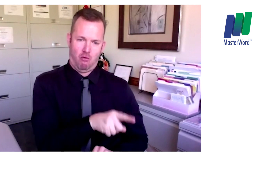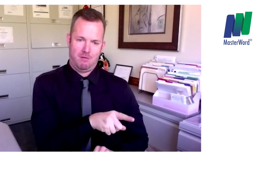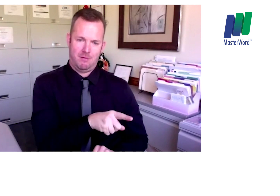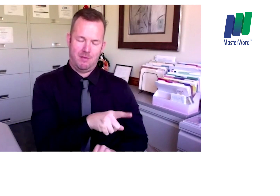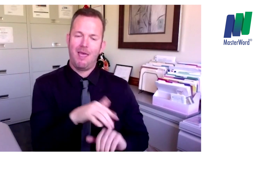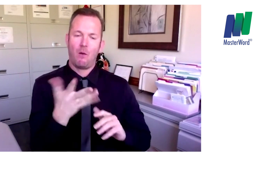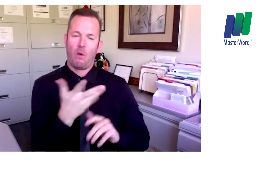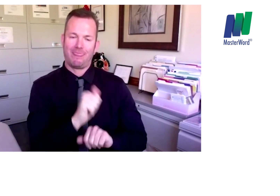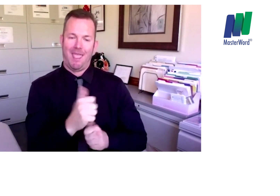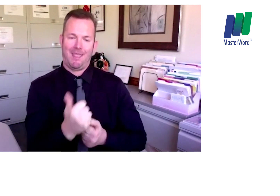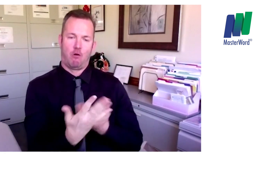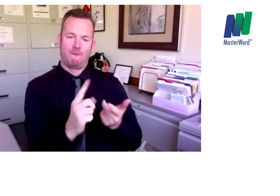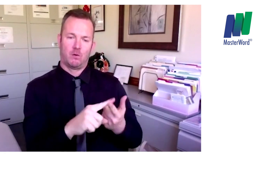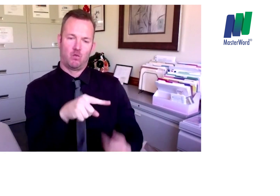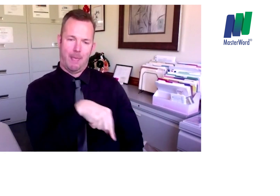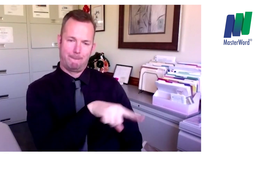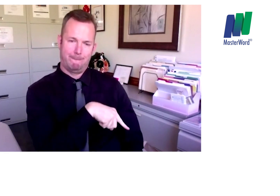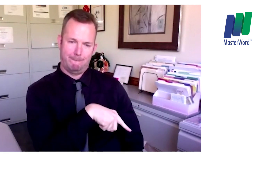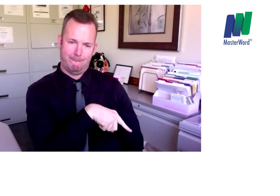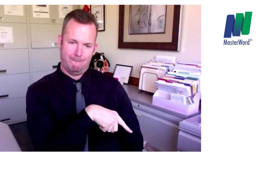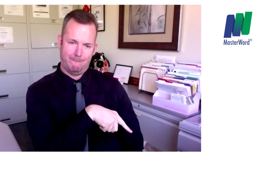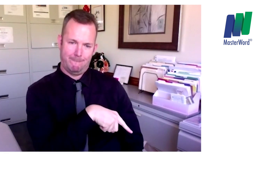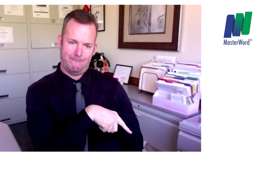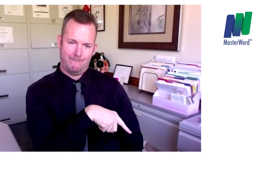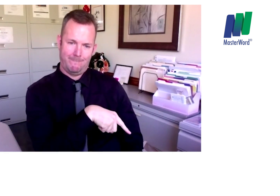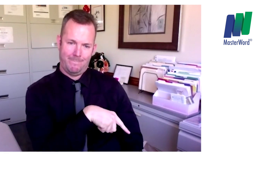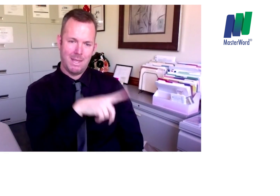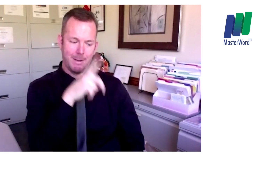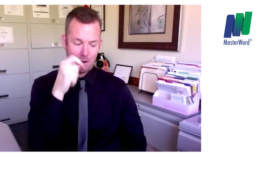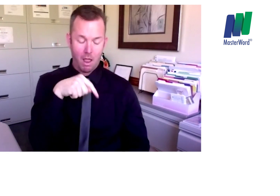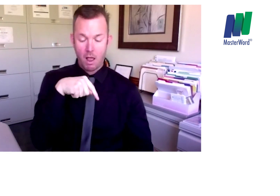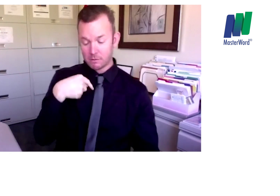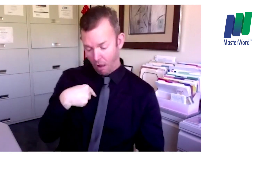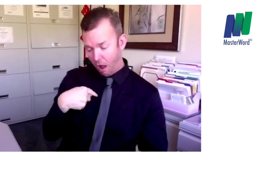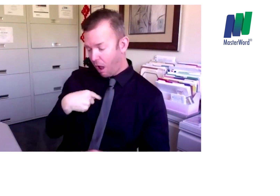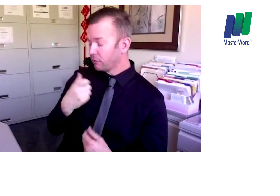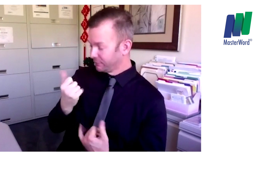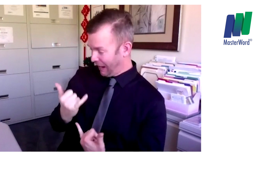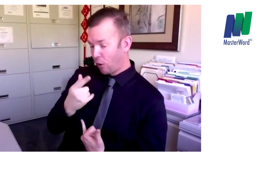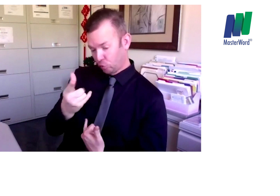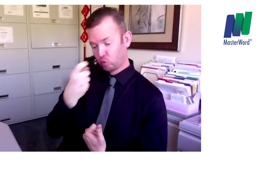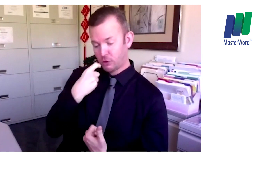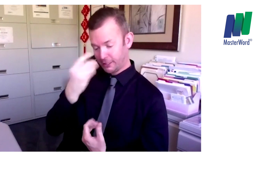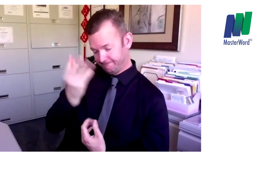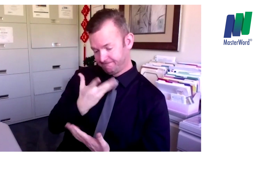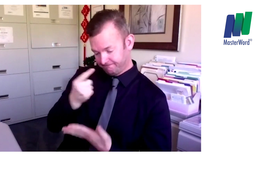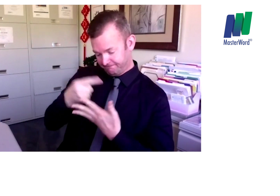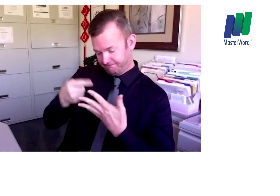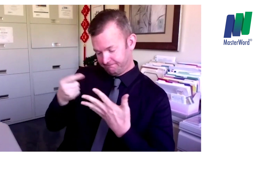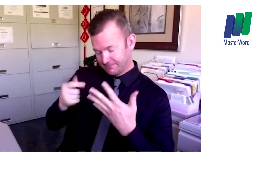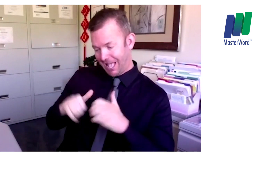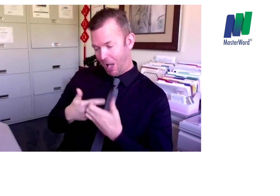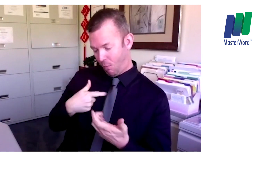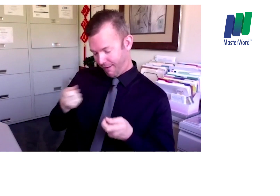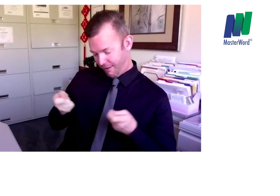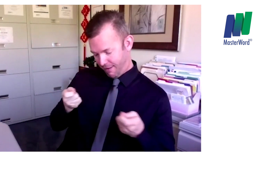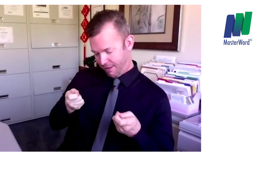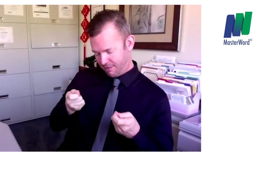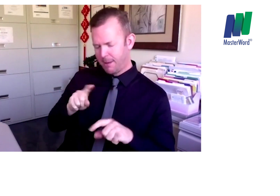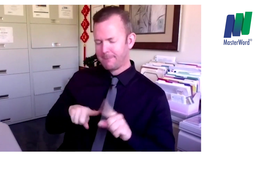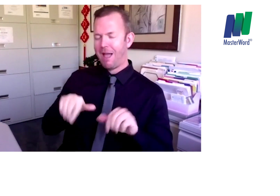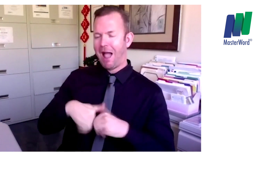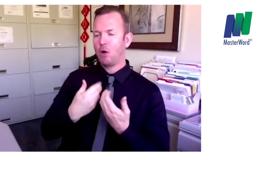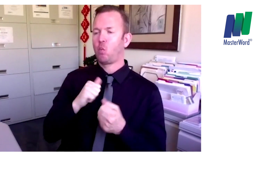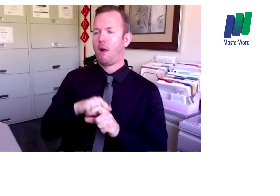about understanding or communicating to somebody else what we're experiencing or what we're feeling? So now, as you were just saying, going